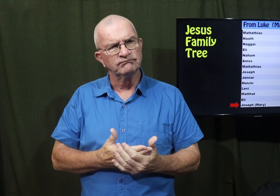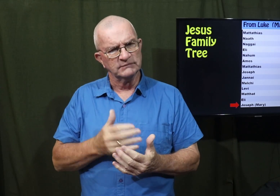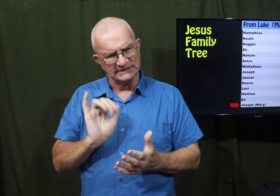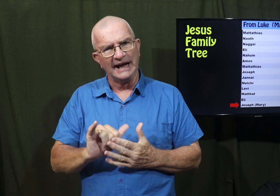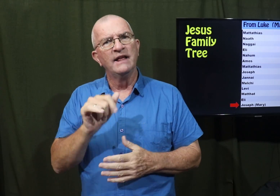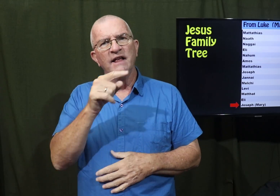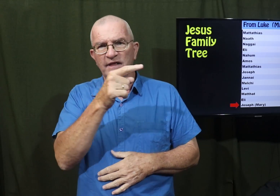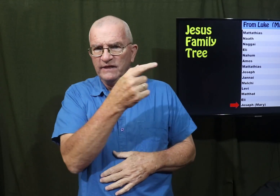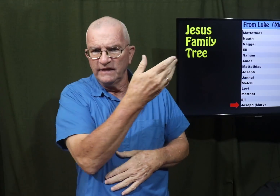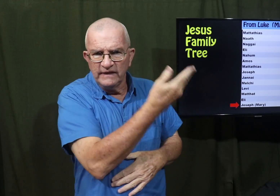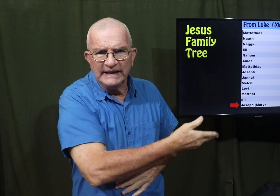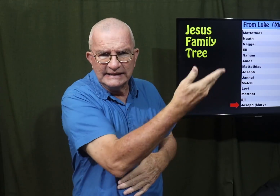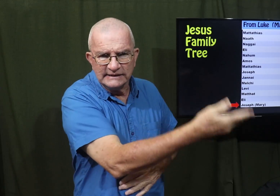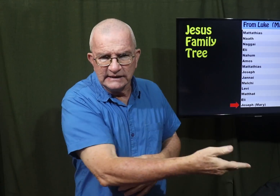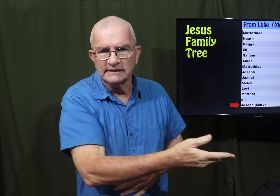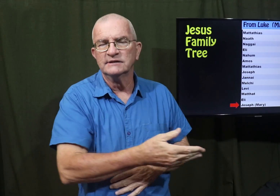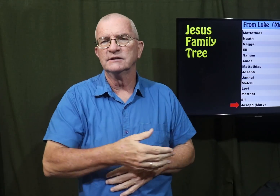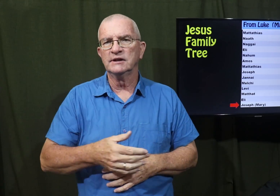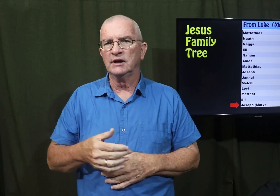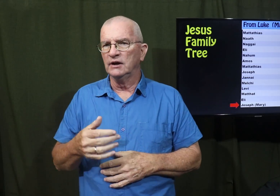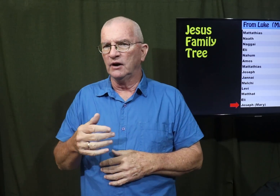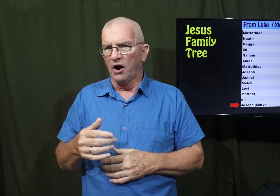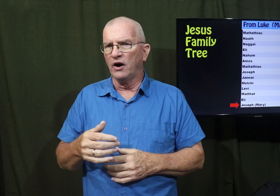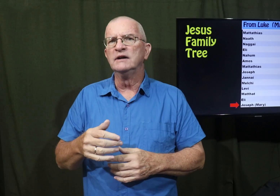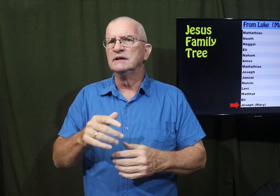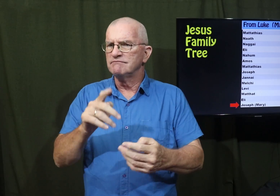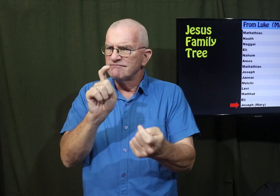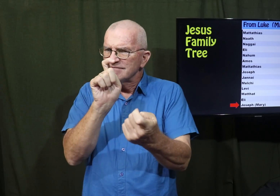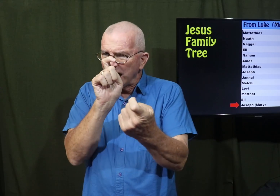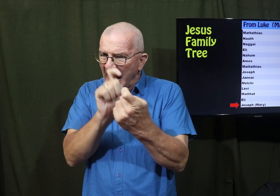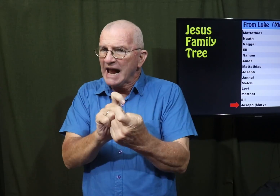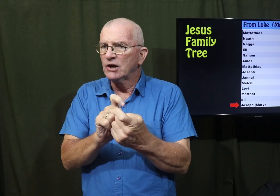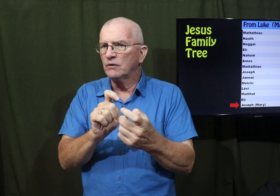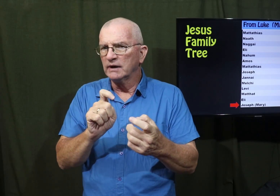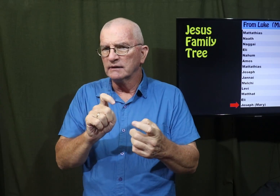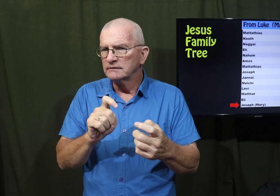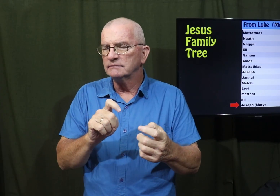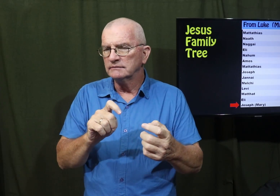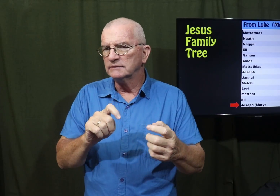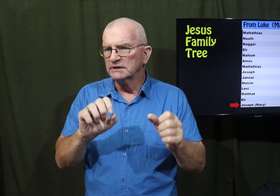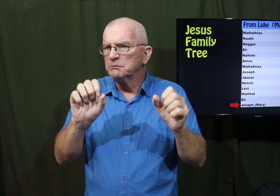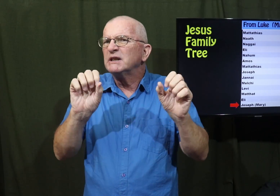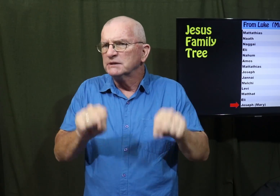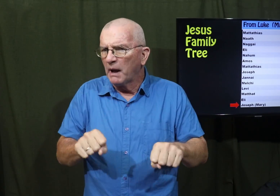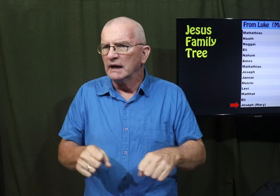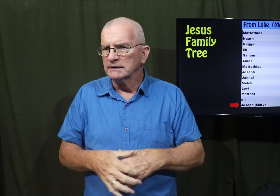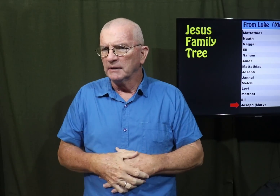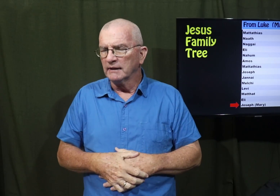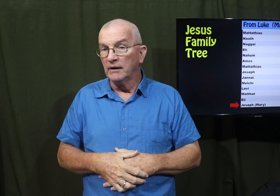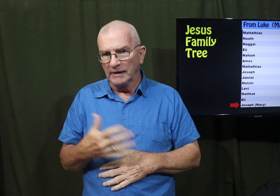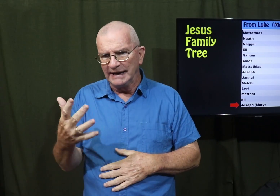feel pretty sure that this are the exact